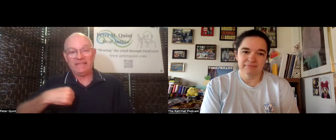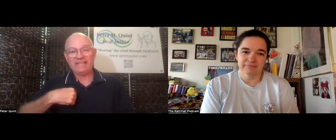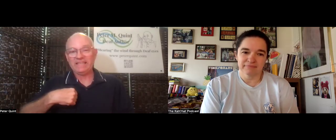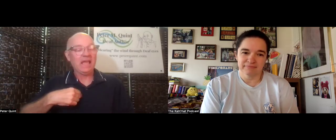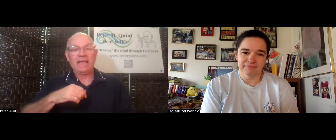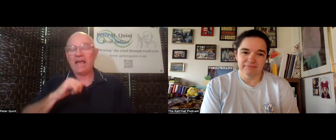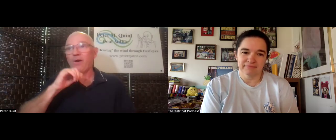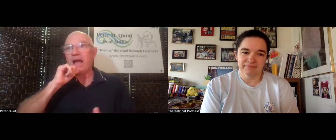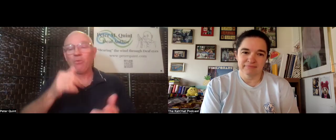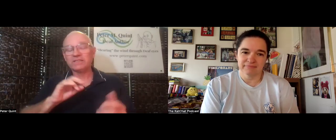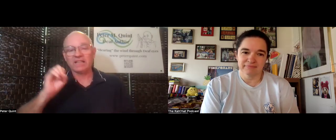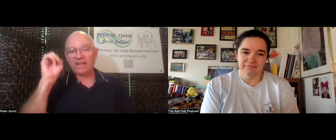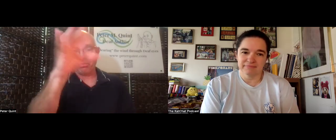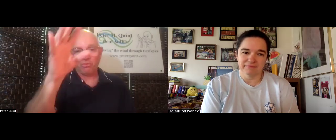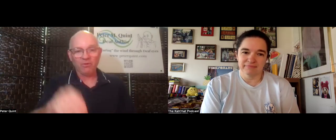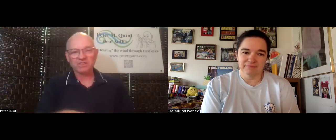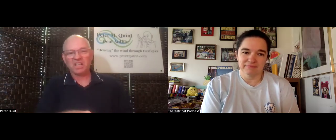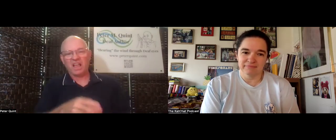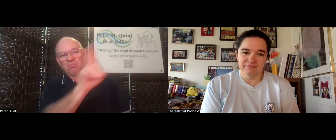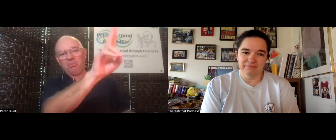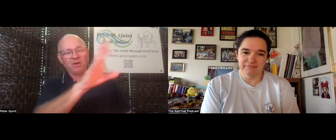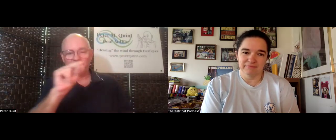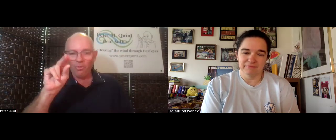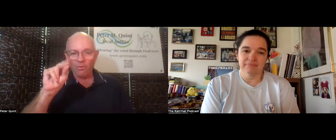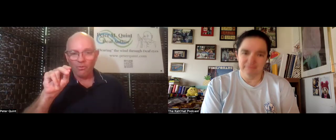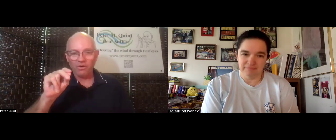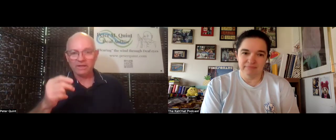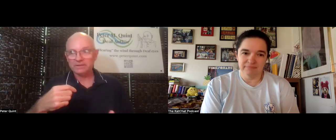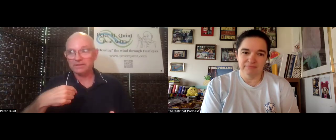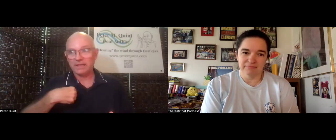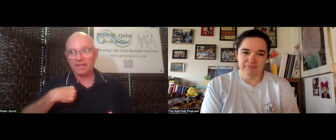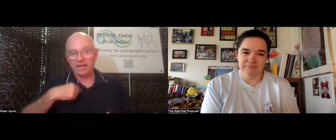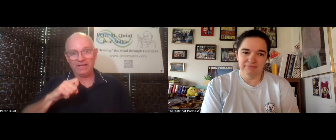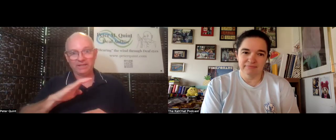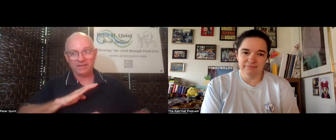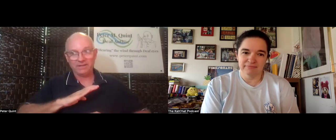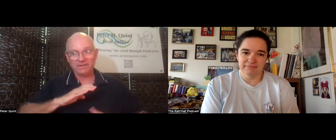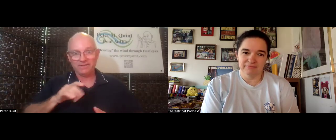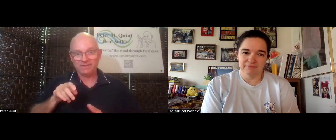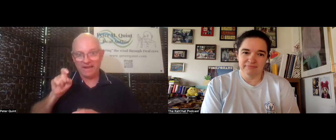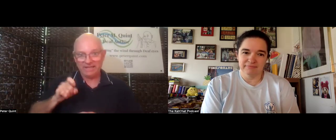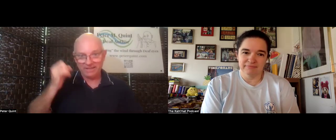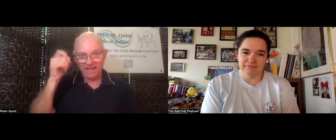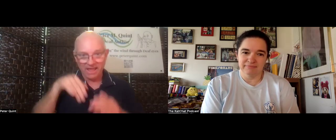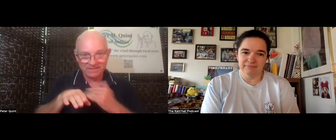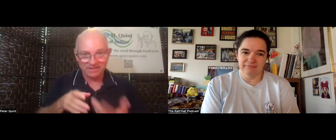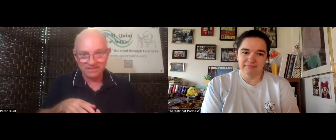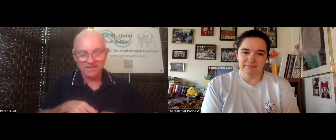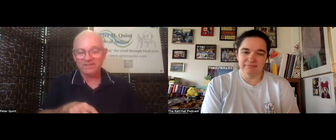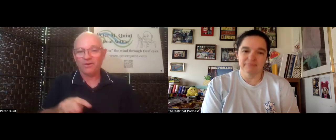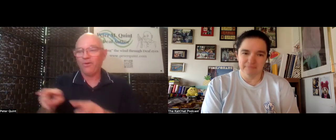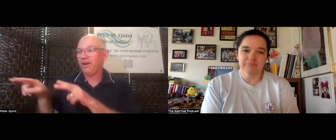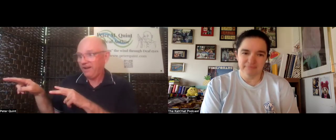was me. And now I wasn't like, no, it's just that I need